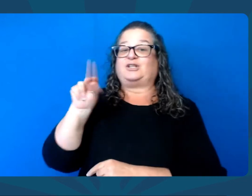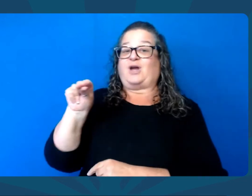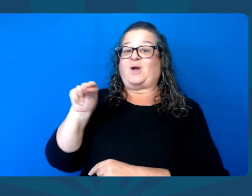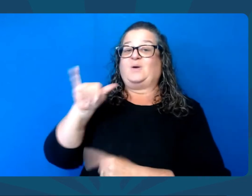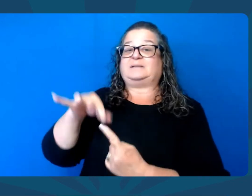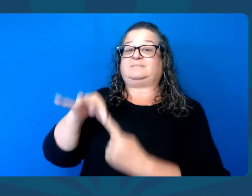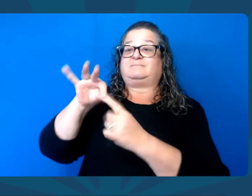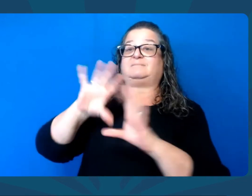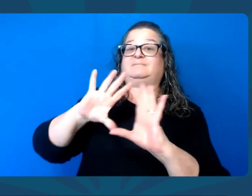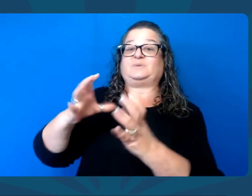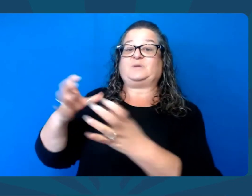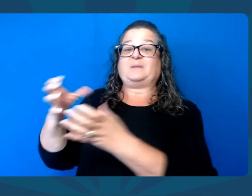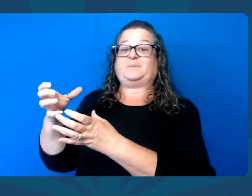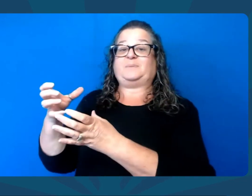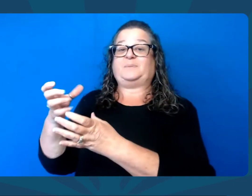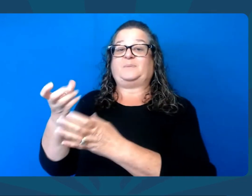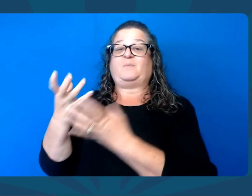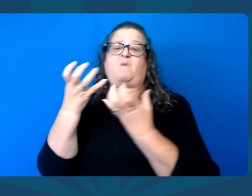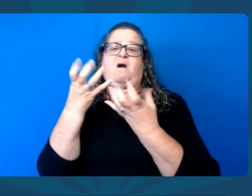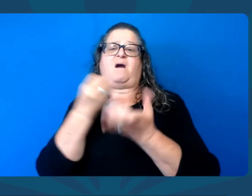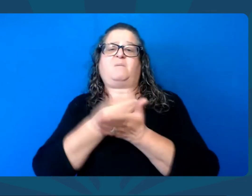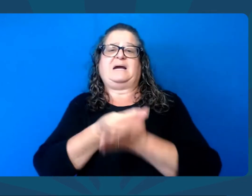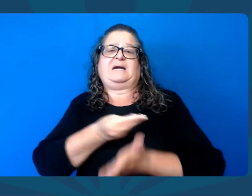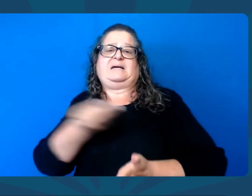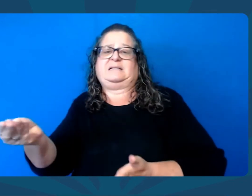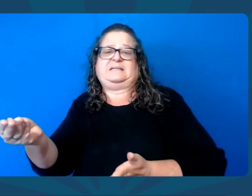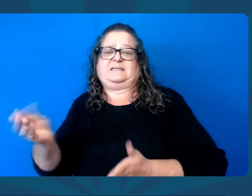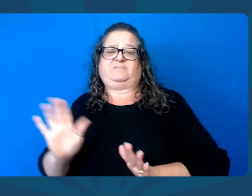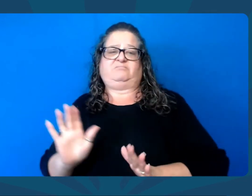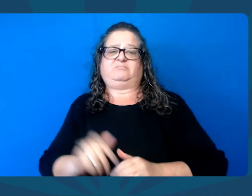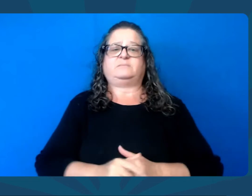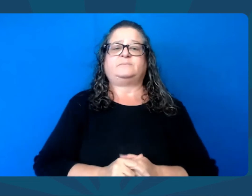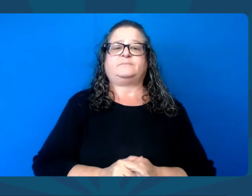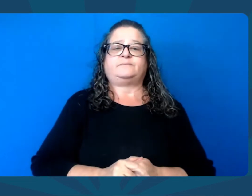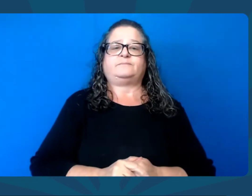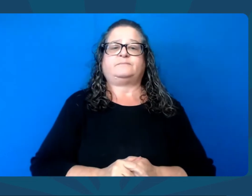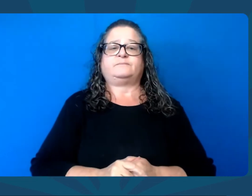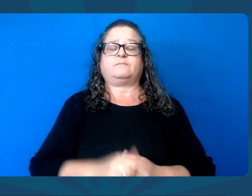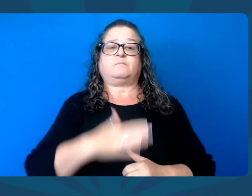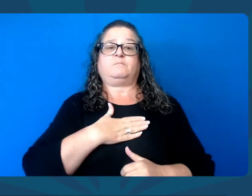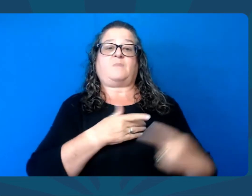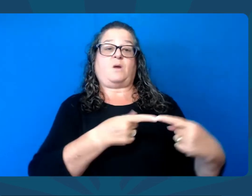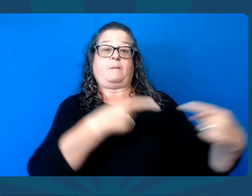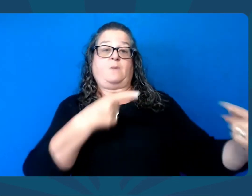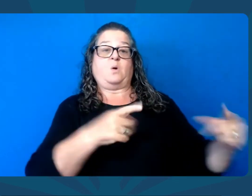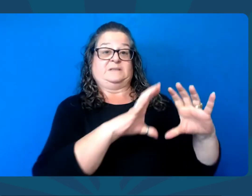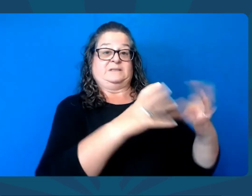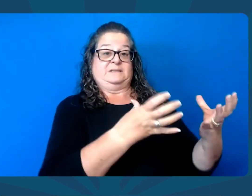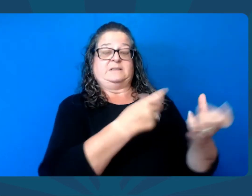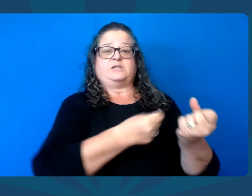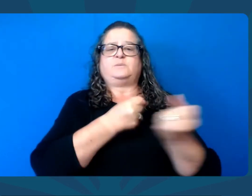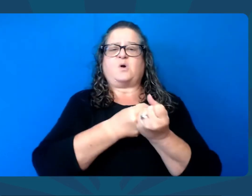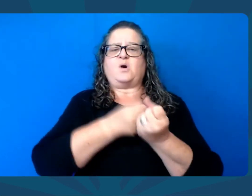We can make government focus on its core responsibilities by saying no to the special